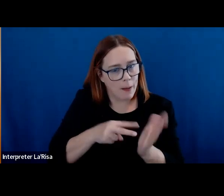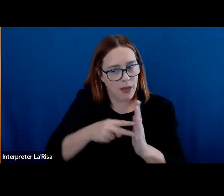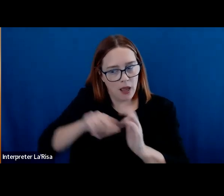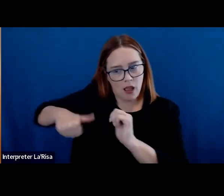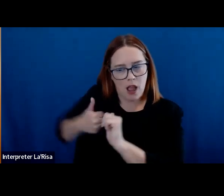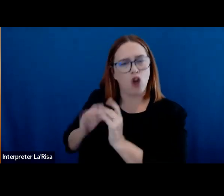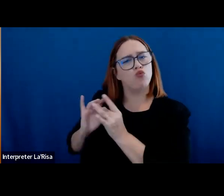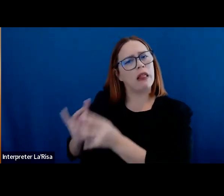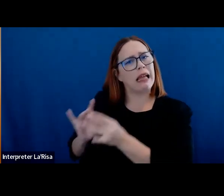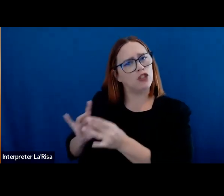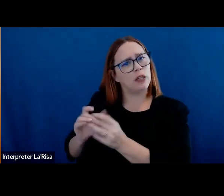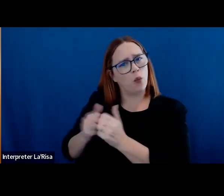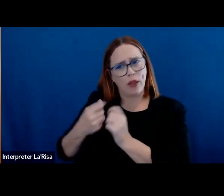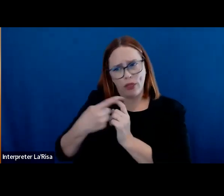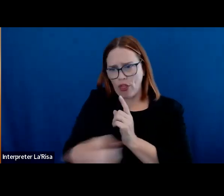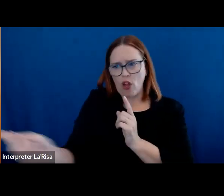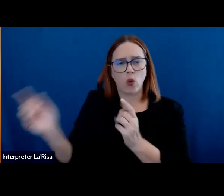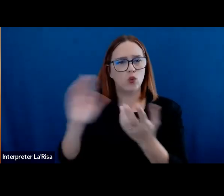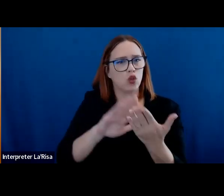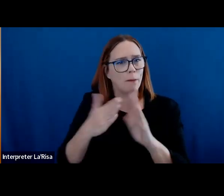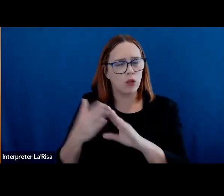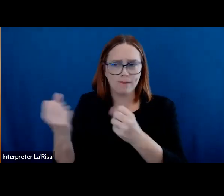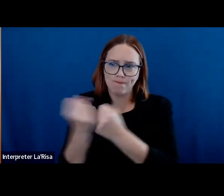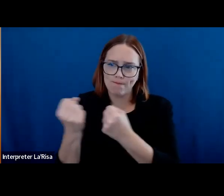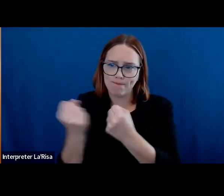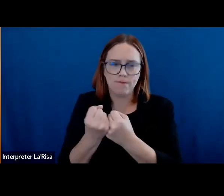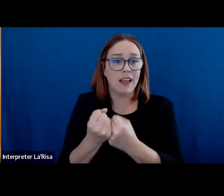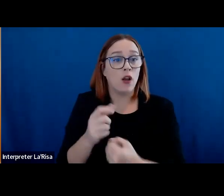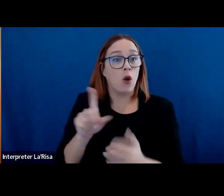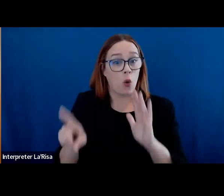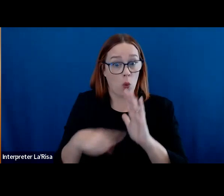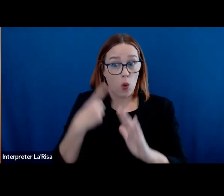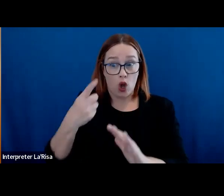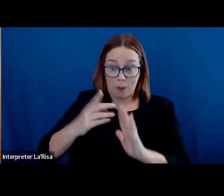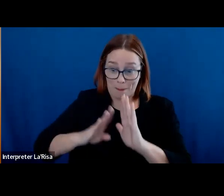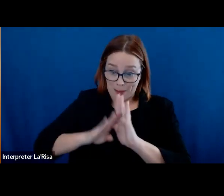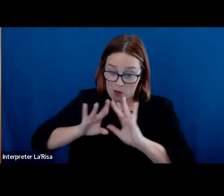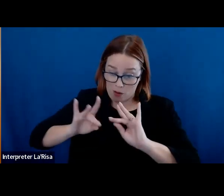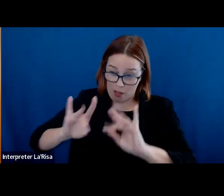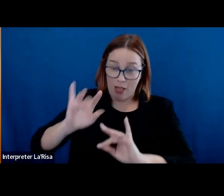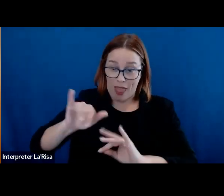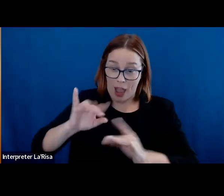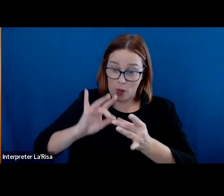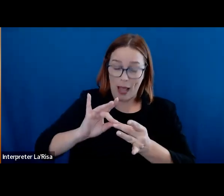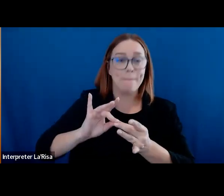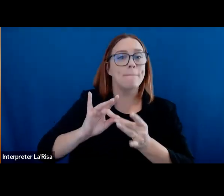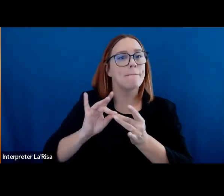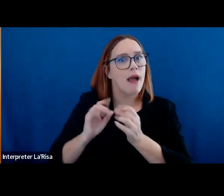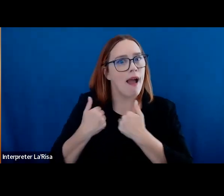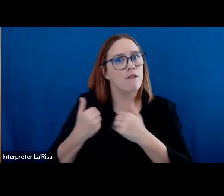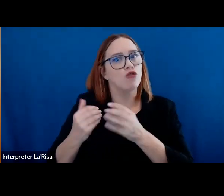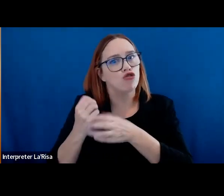communities, and then once you have built those relationships and built that trust with another